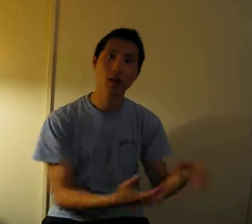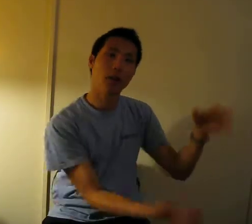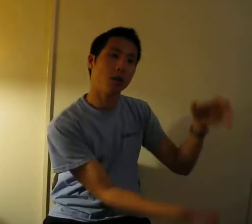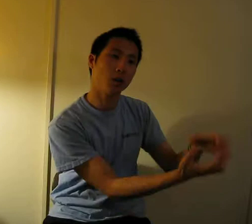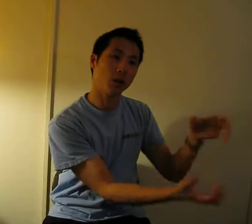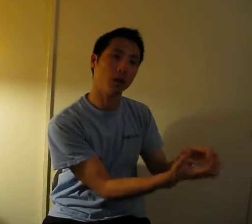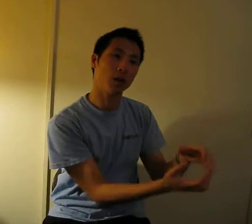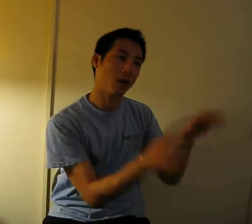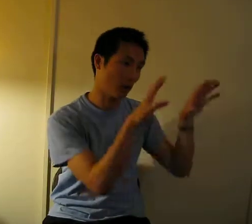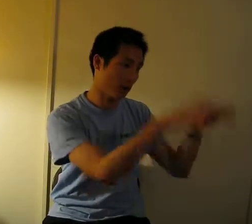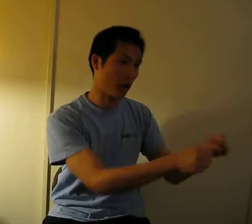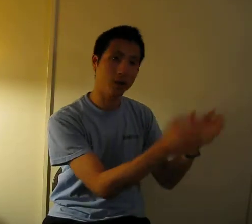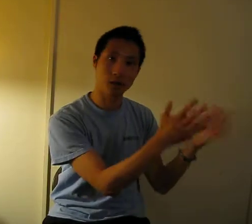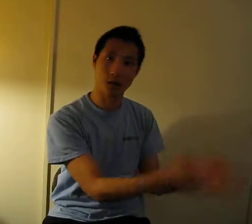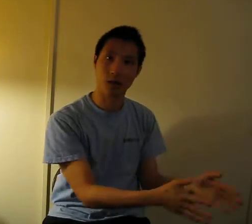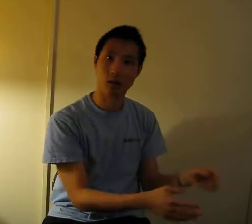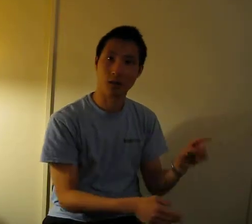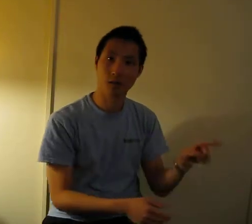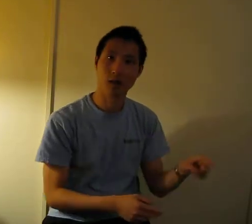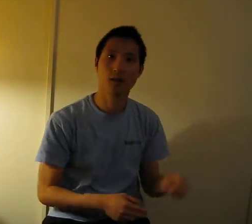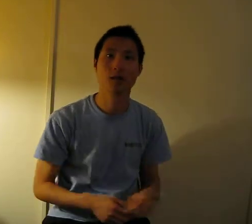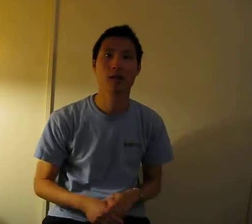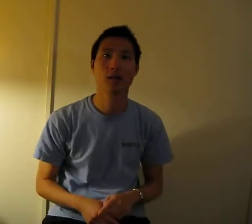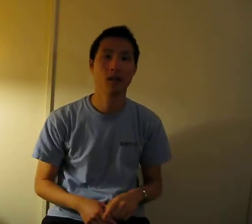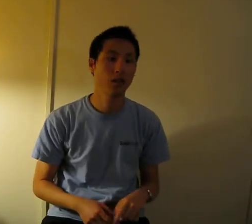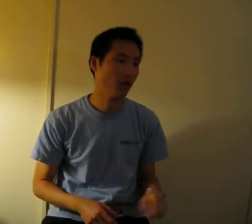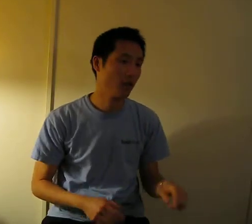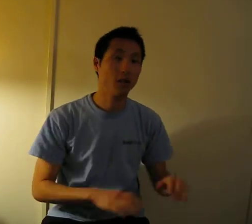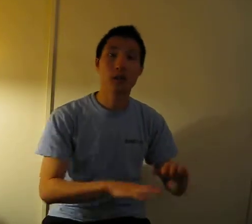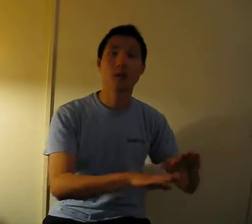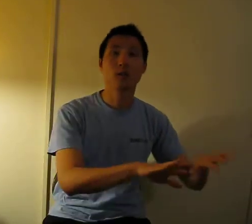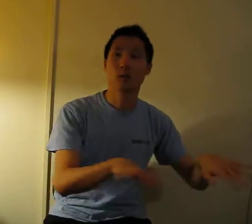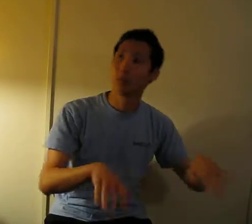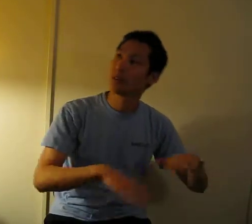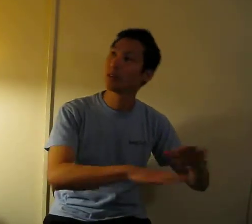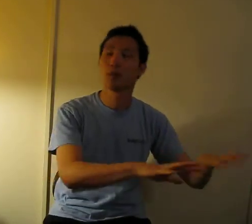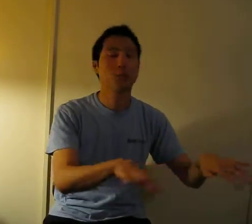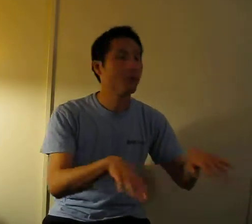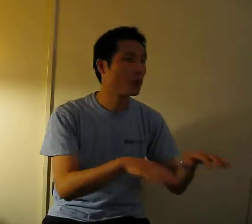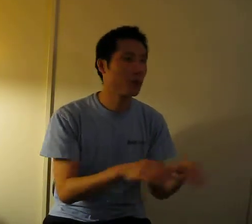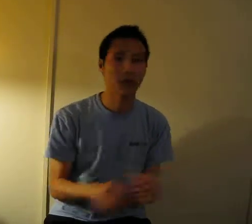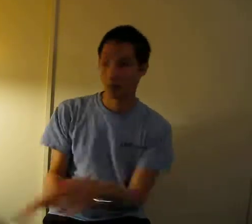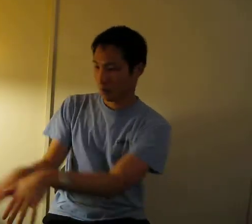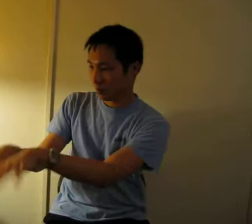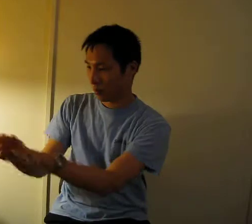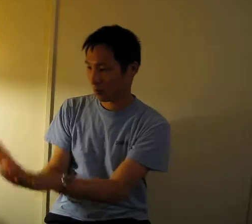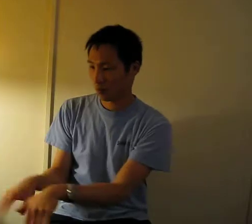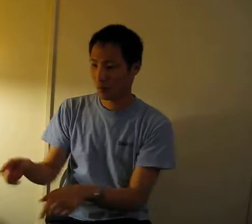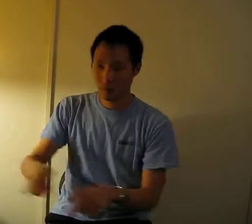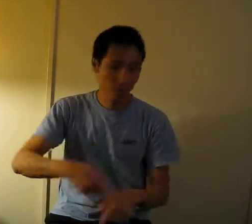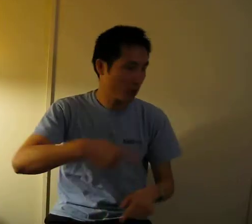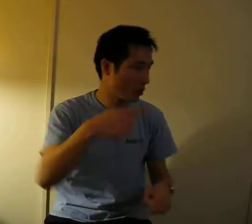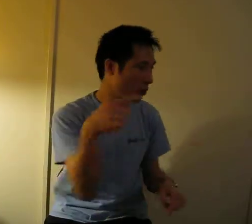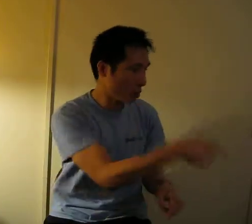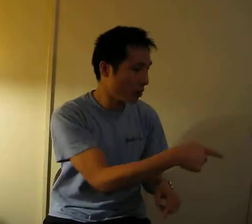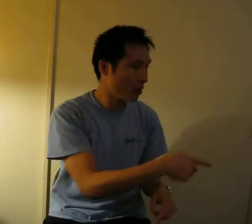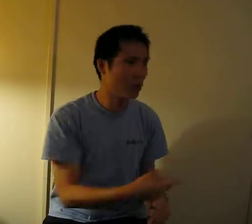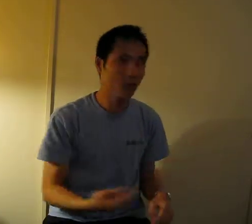the crocodile hunter? So he was swimming around one day and this stingray came and stung